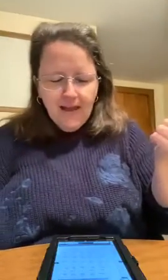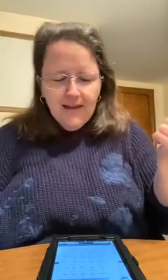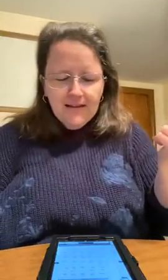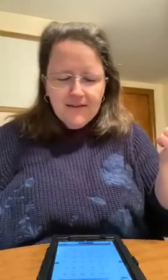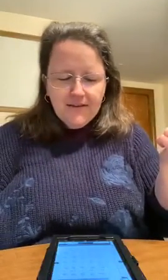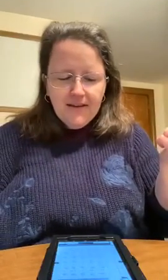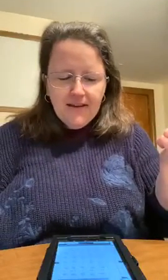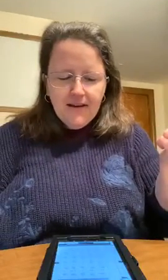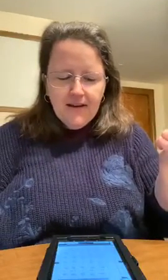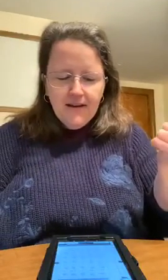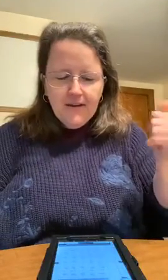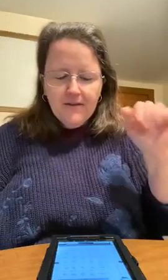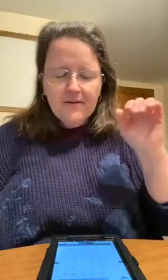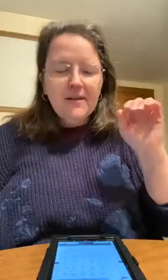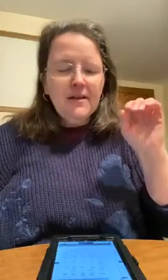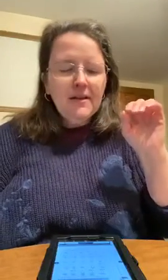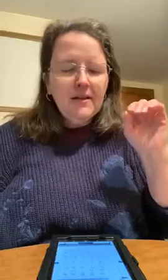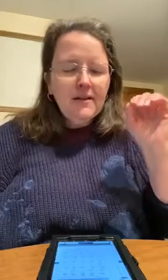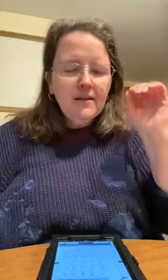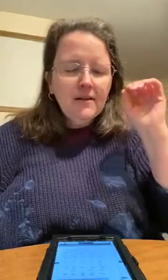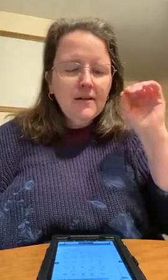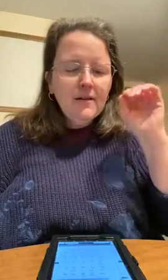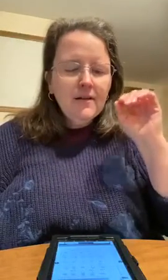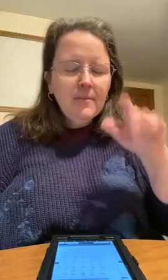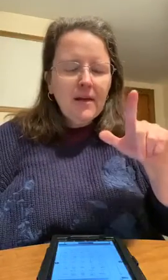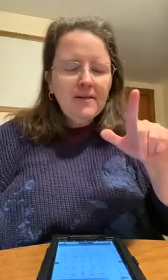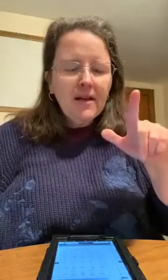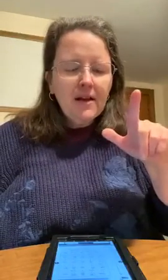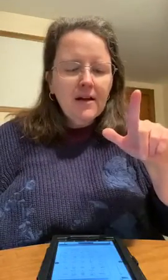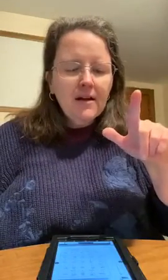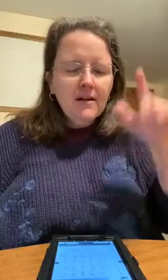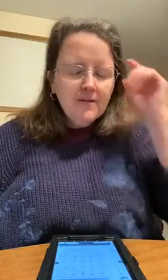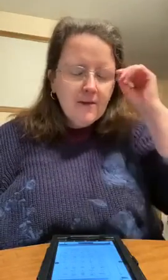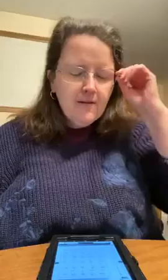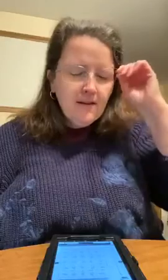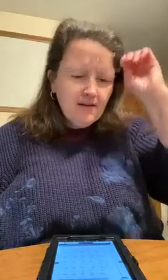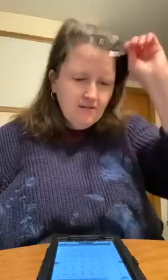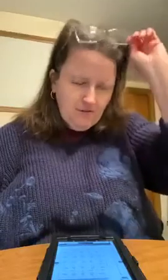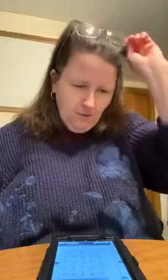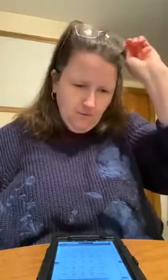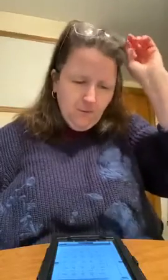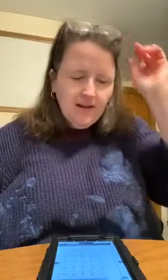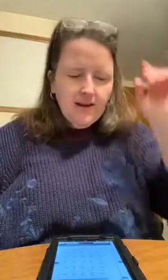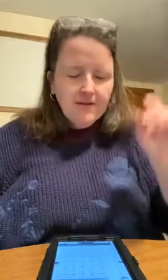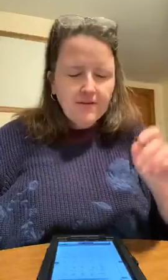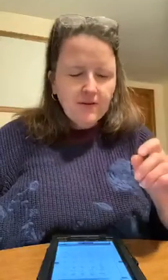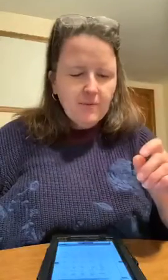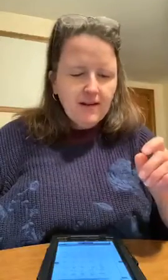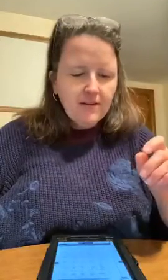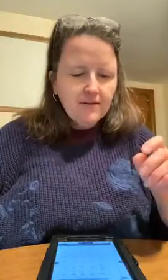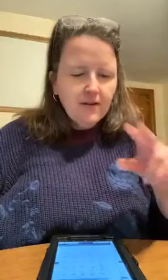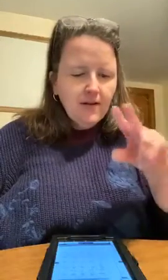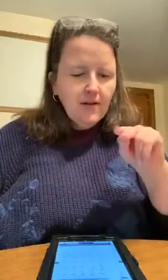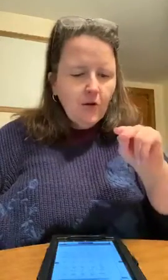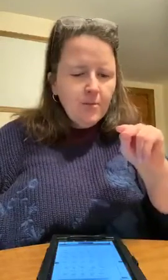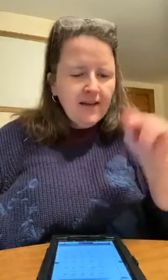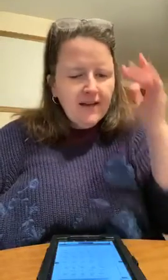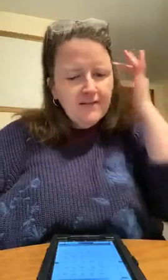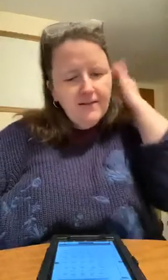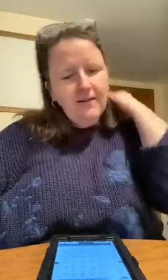Let's see, there's the bent L, sorry, I gotta look over my glasses, under my glasses, open N,